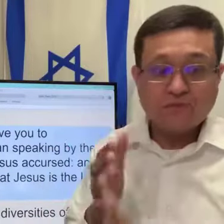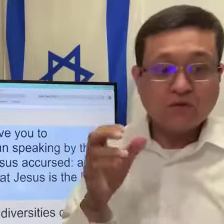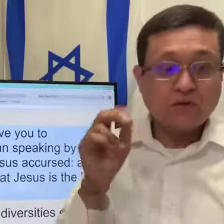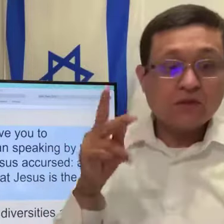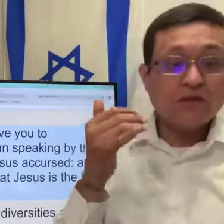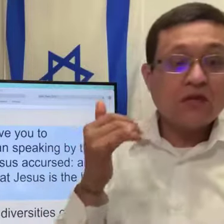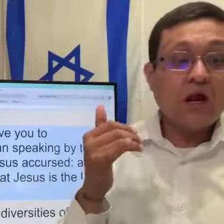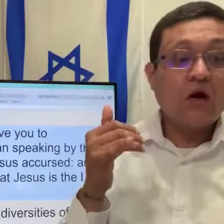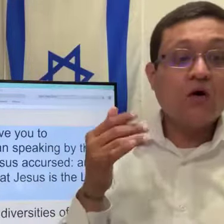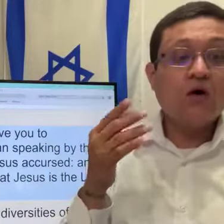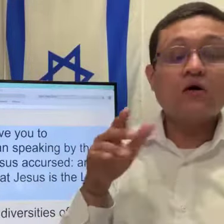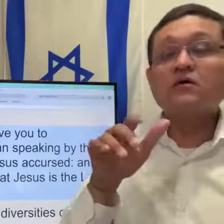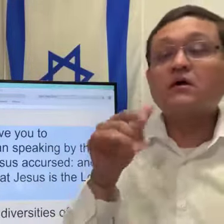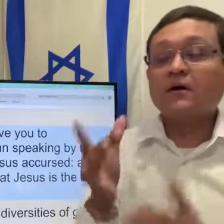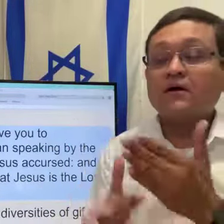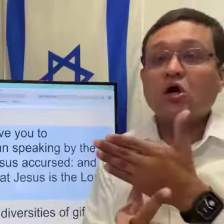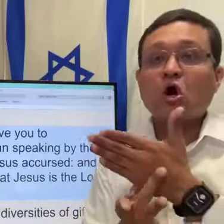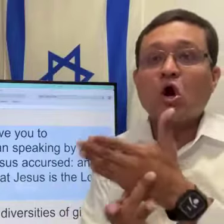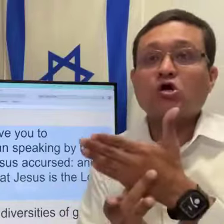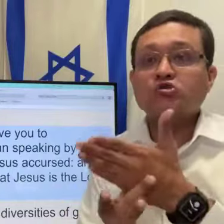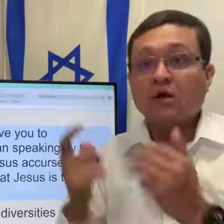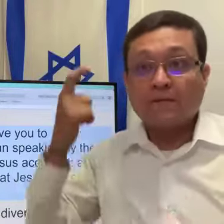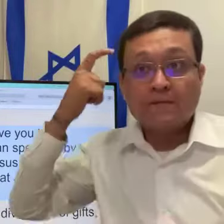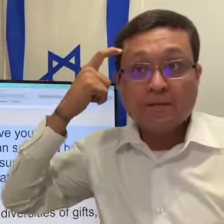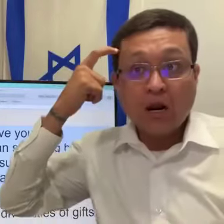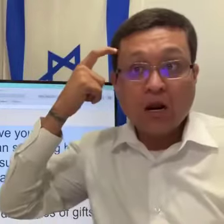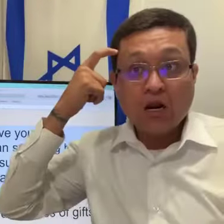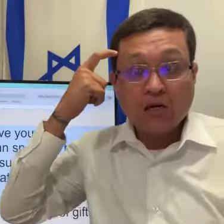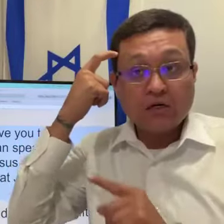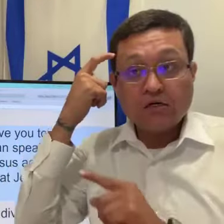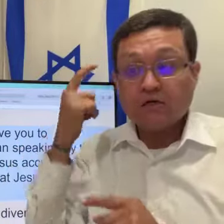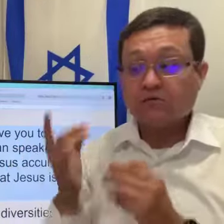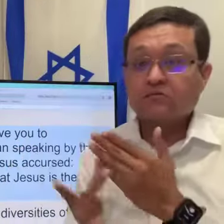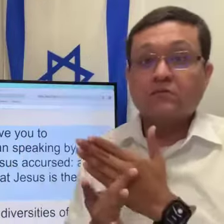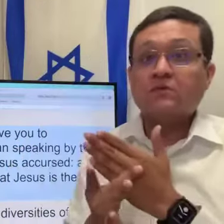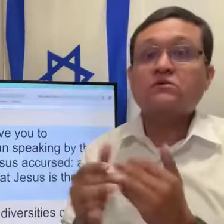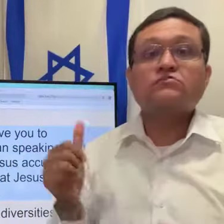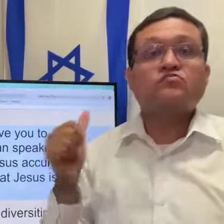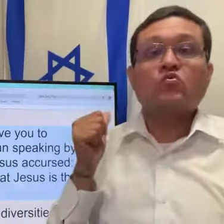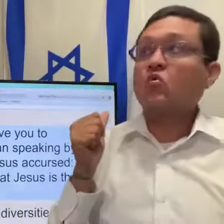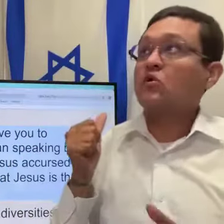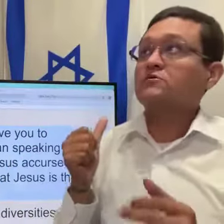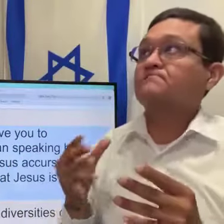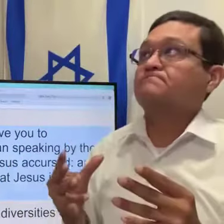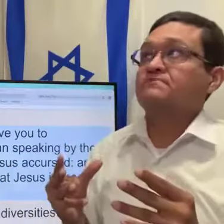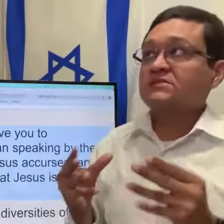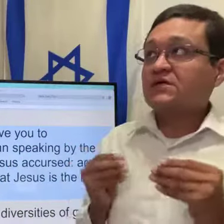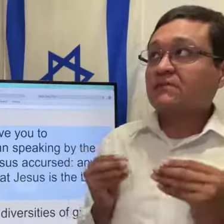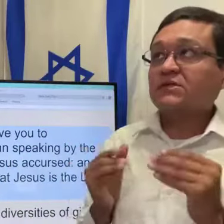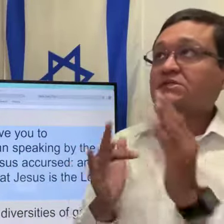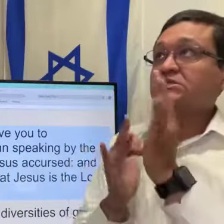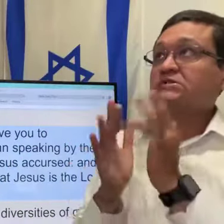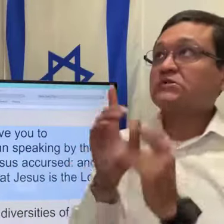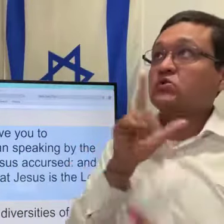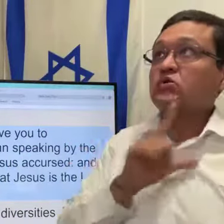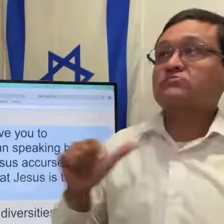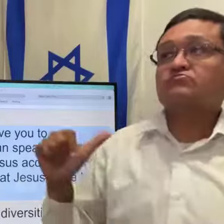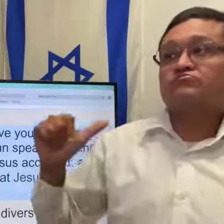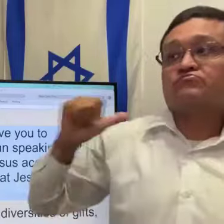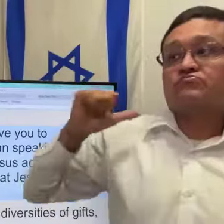And Paul believed in one Lord, and that was it. But our fleshly mind refuses to accept Jesus